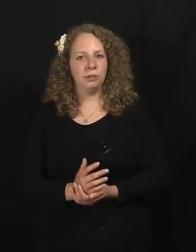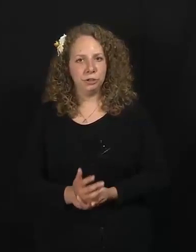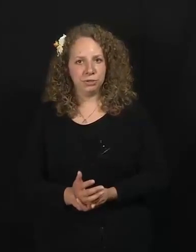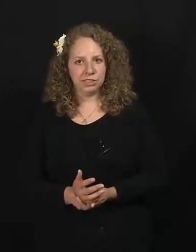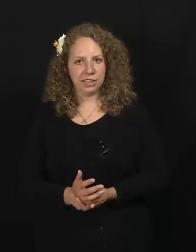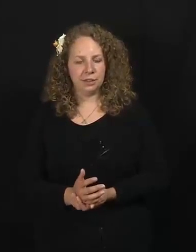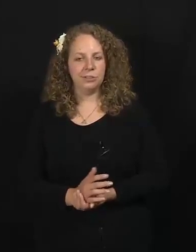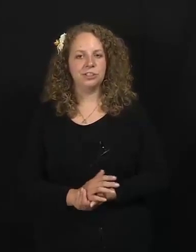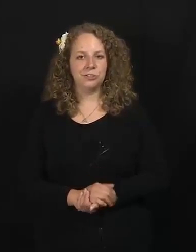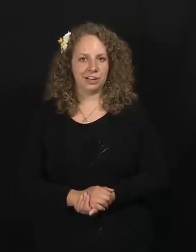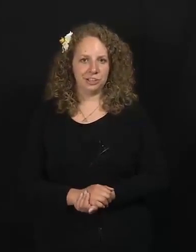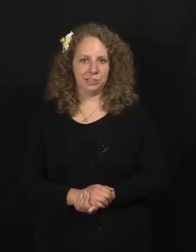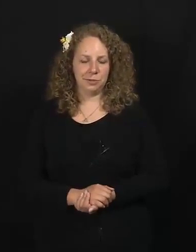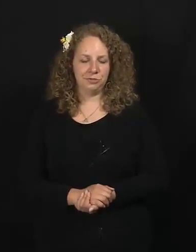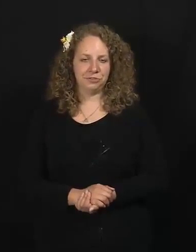you will decide which direction to move.